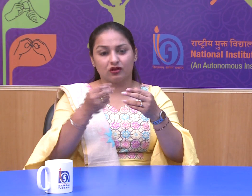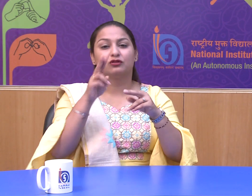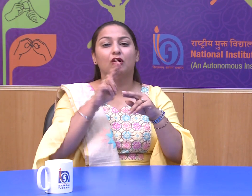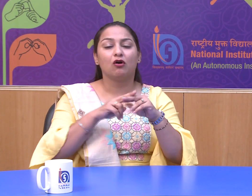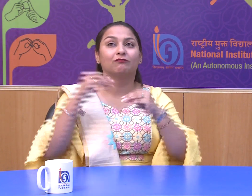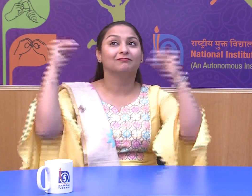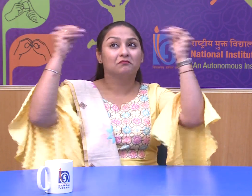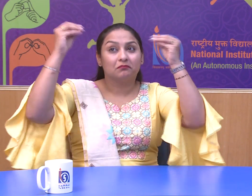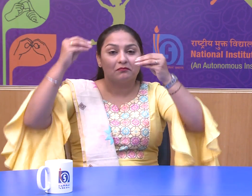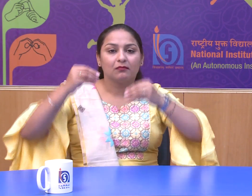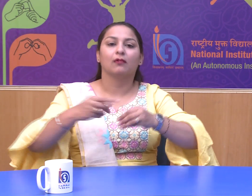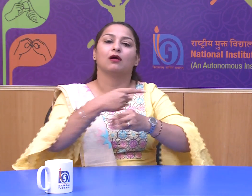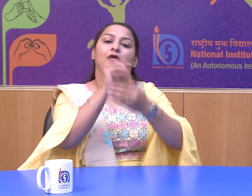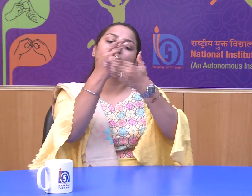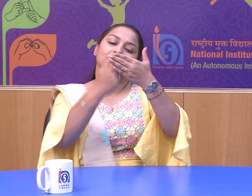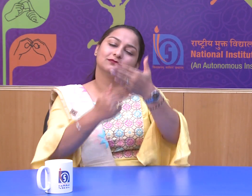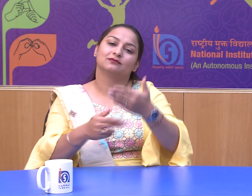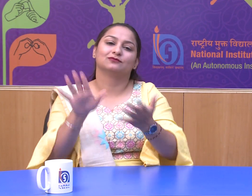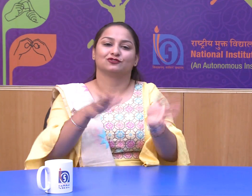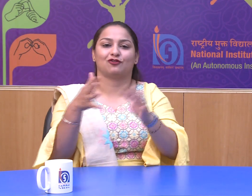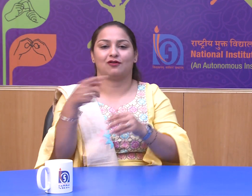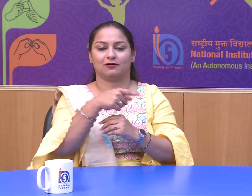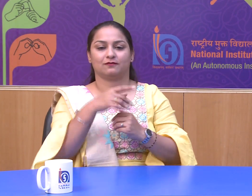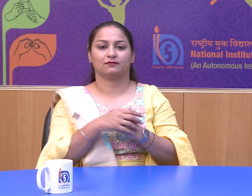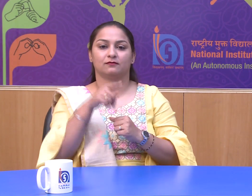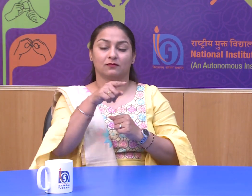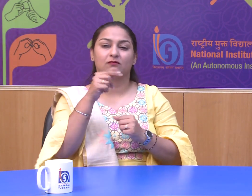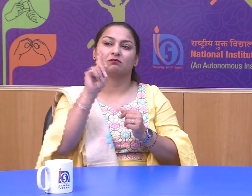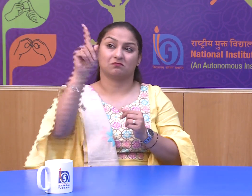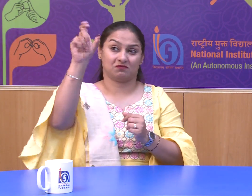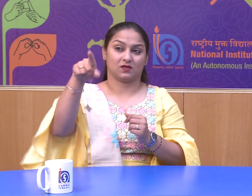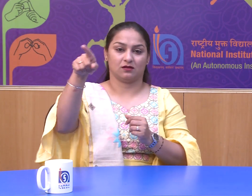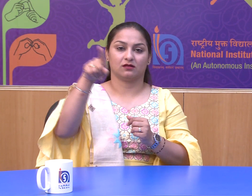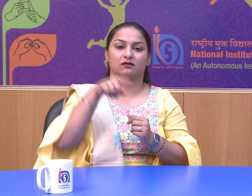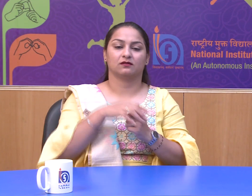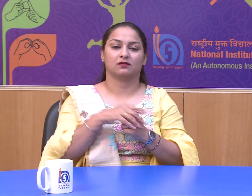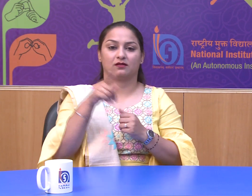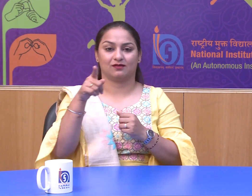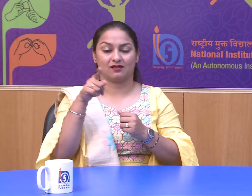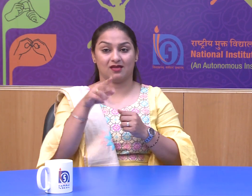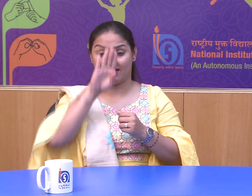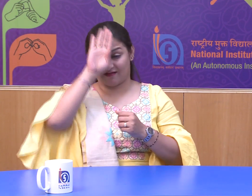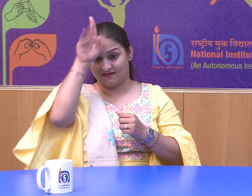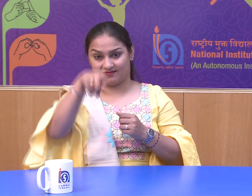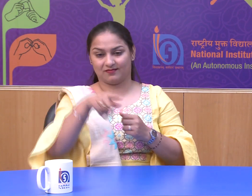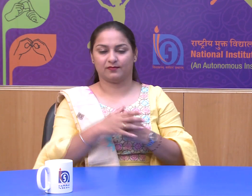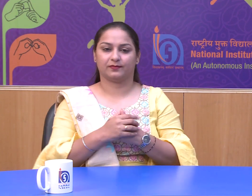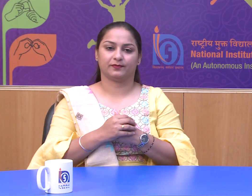reign. According to Yuan Tang, King Harshvardhana had